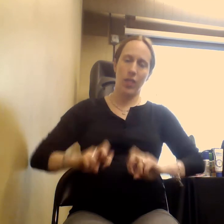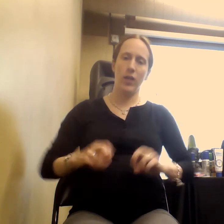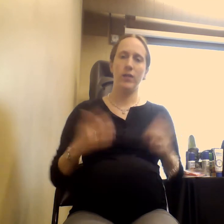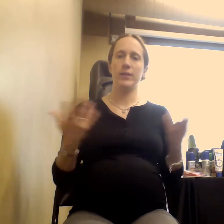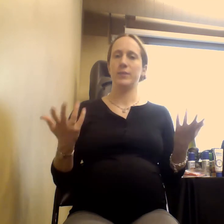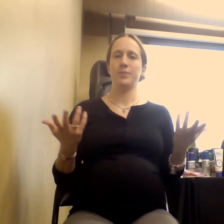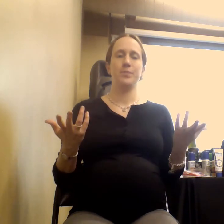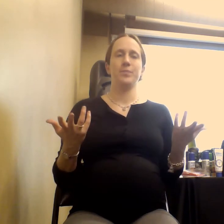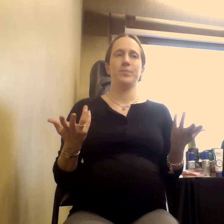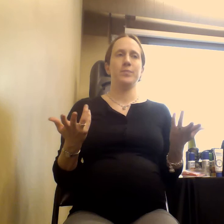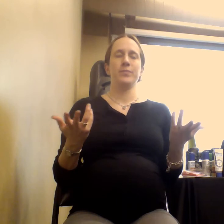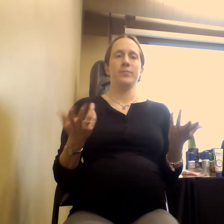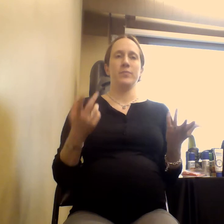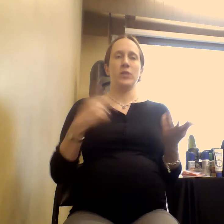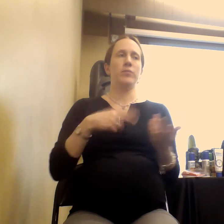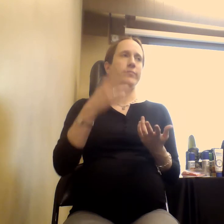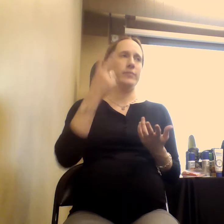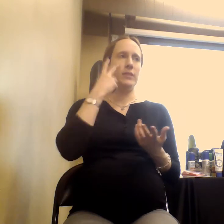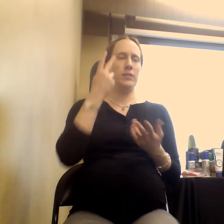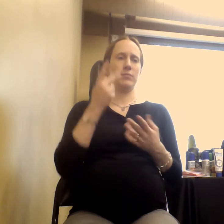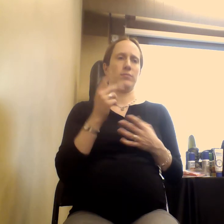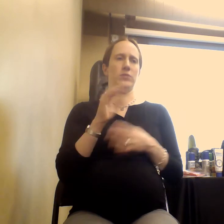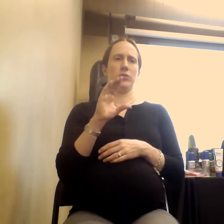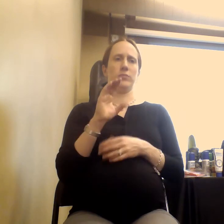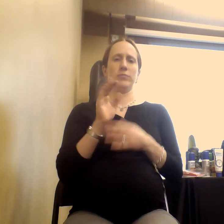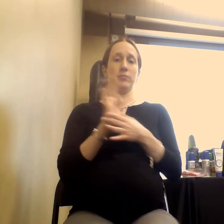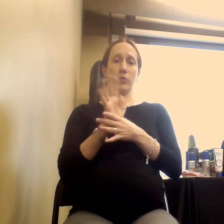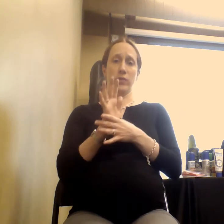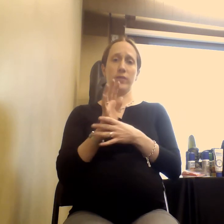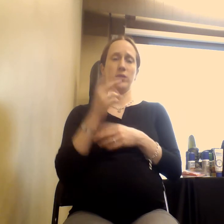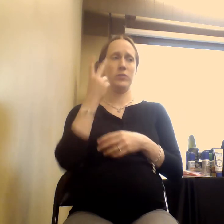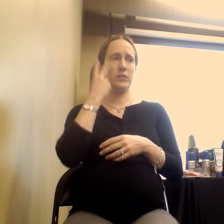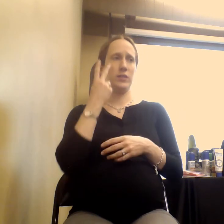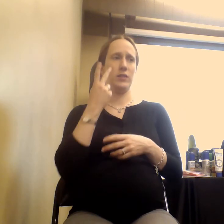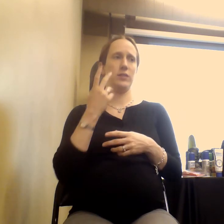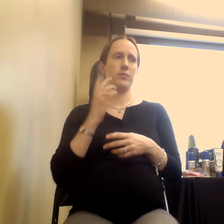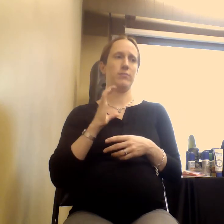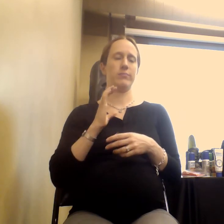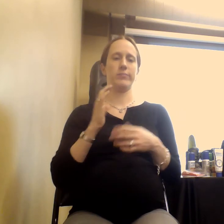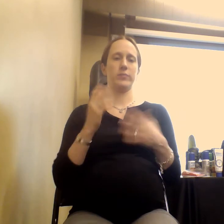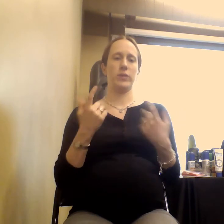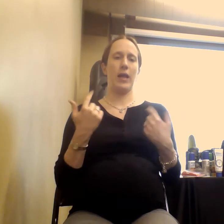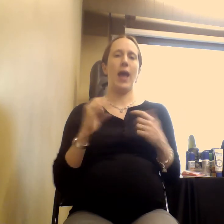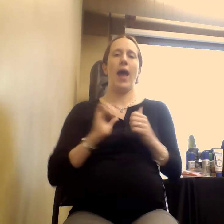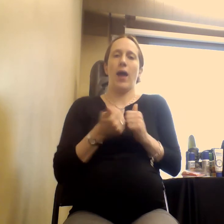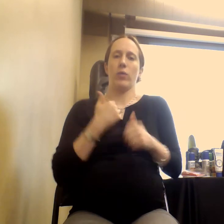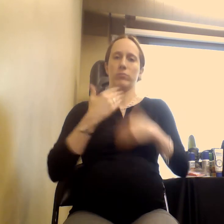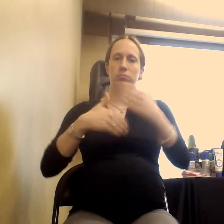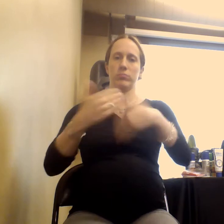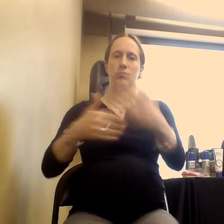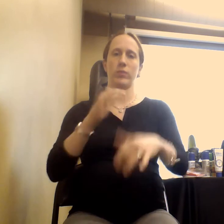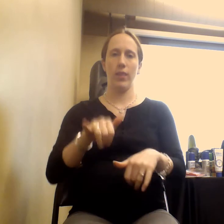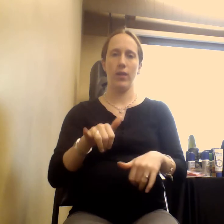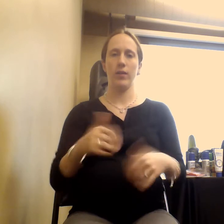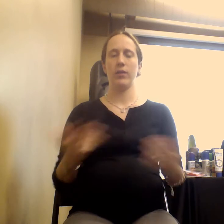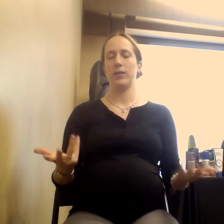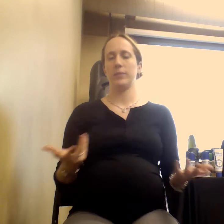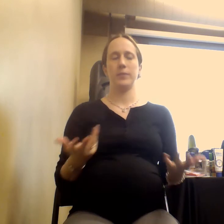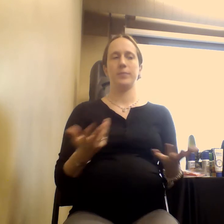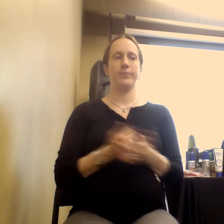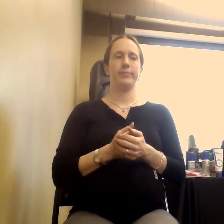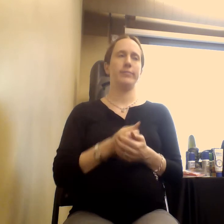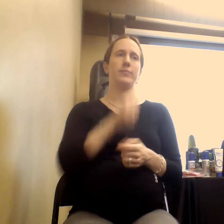do. As soon as we take care of you, how many friends are you going to tell? I can't buy that advertisement. So don't be afraid to take a boot